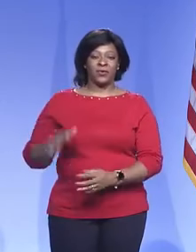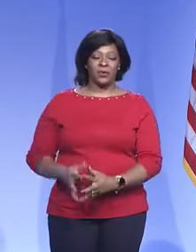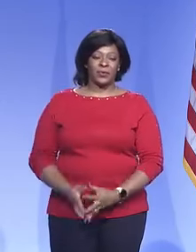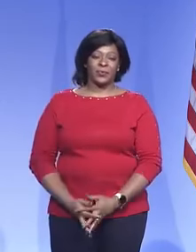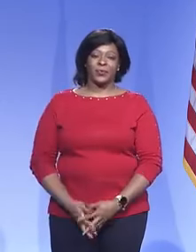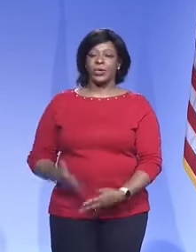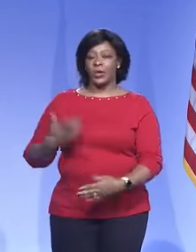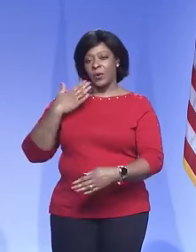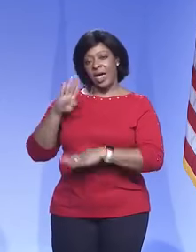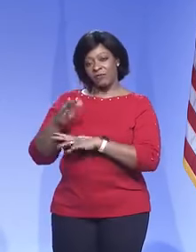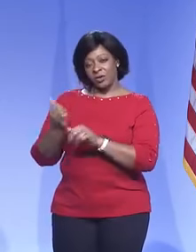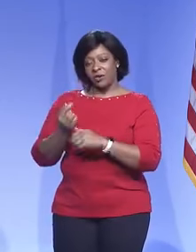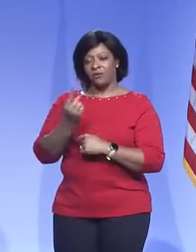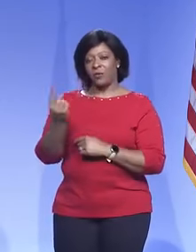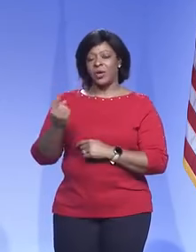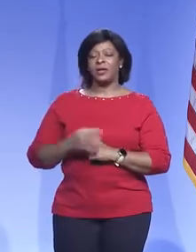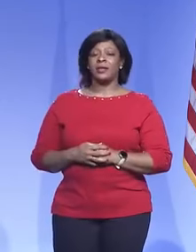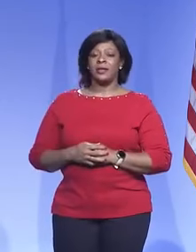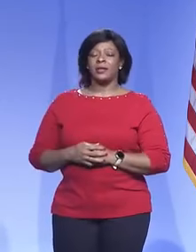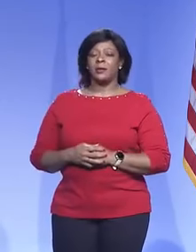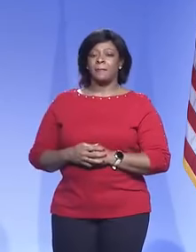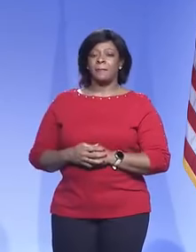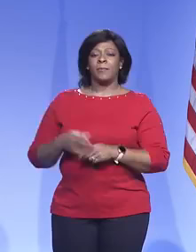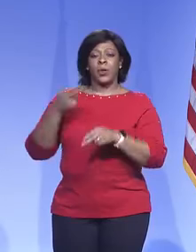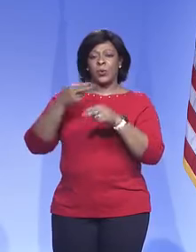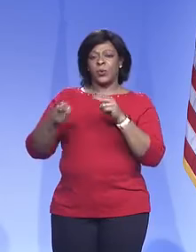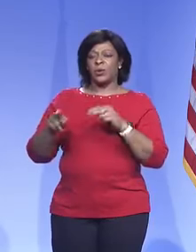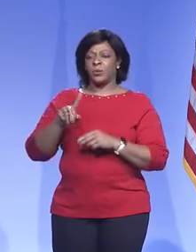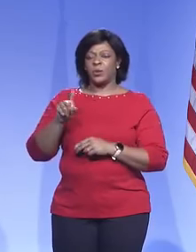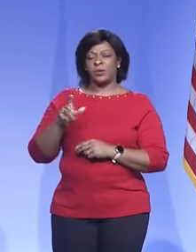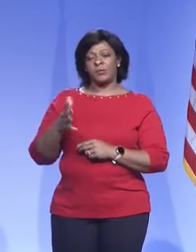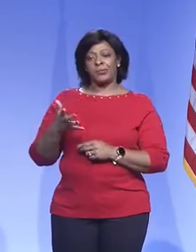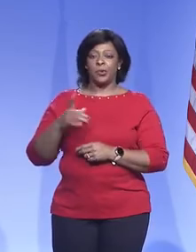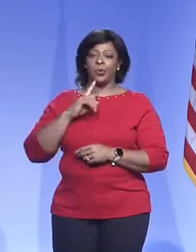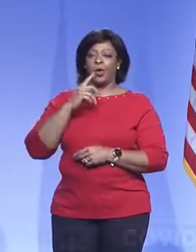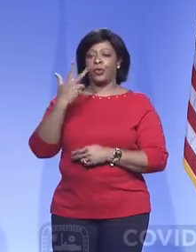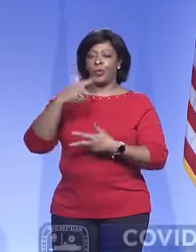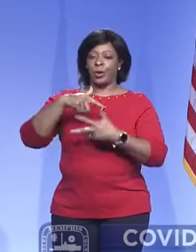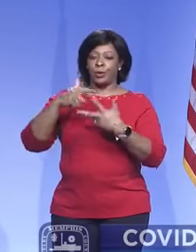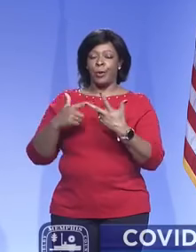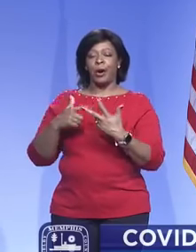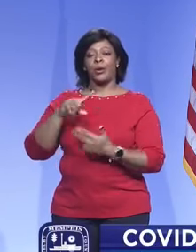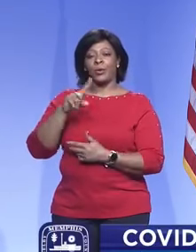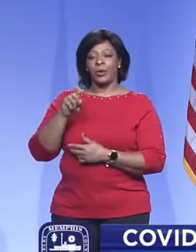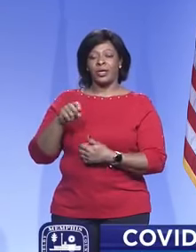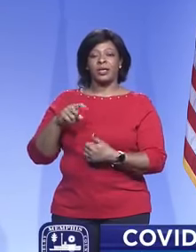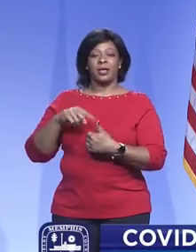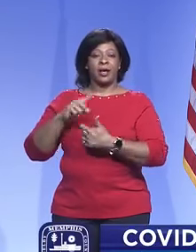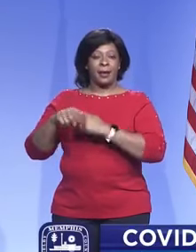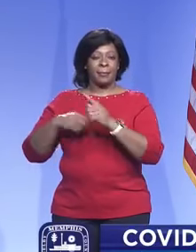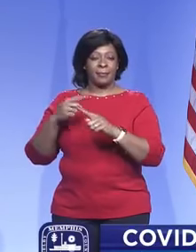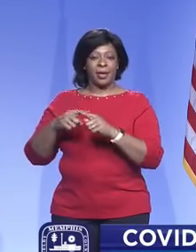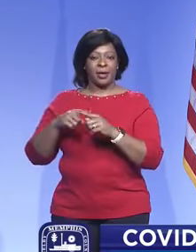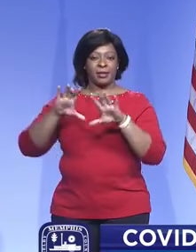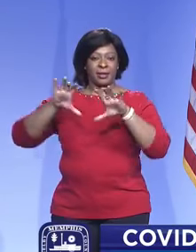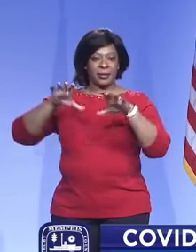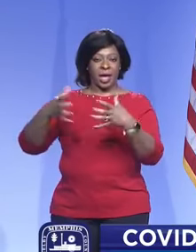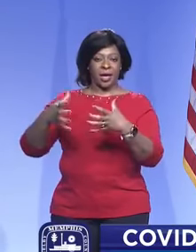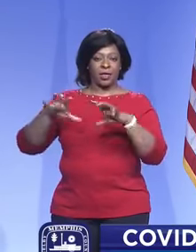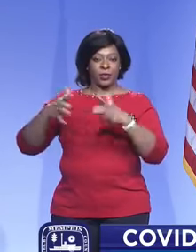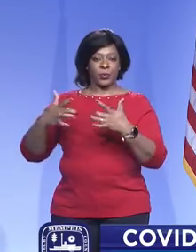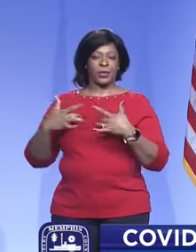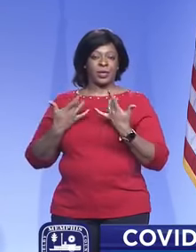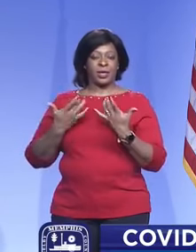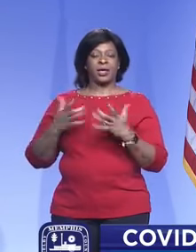Good afternoon, everyone. I had a quick question. Well, it's kind of a threefold question in regards to the gatherings,